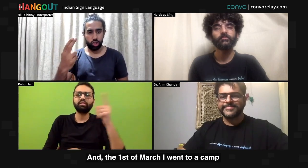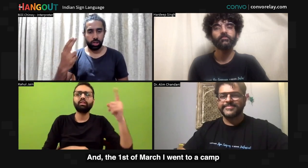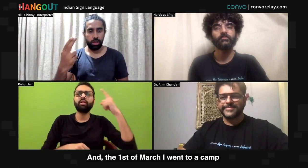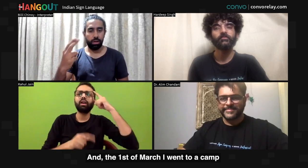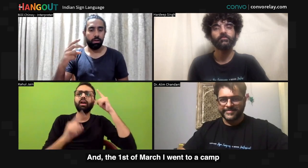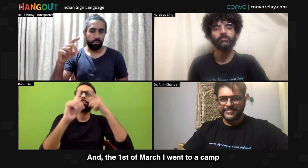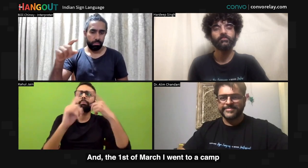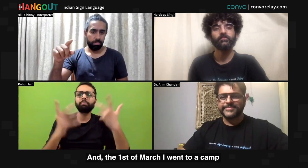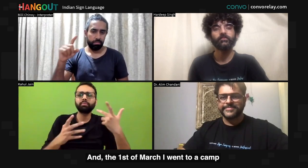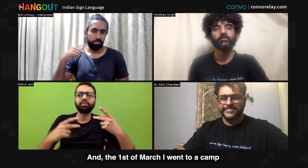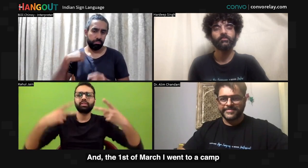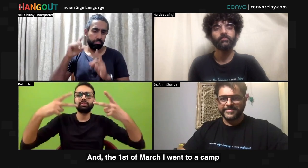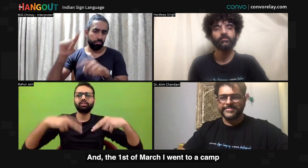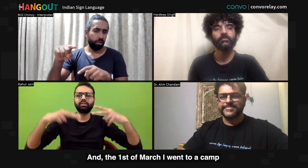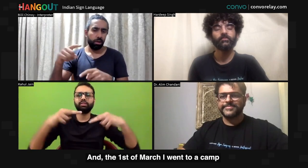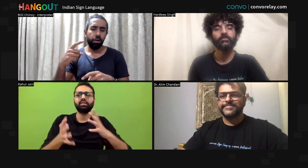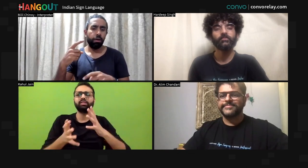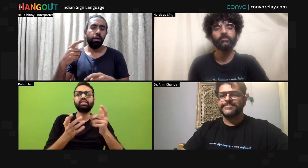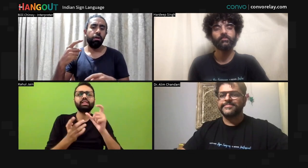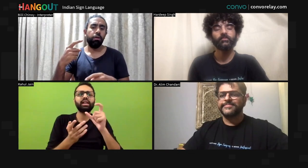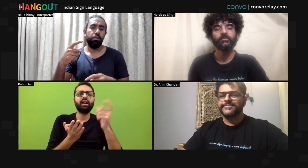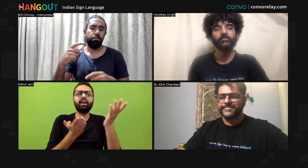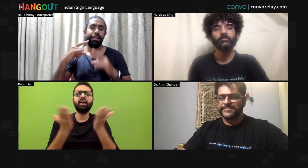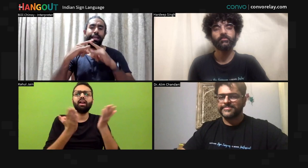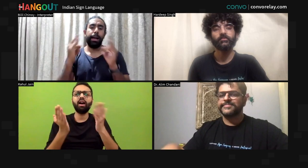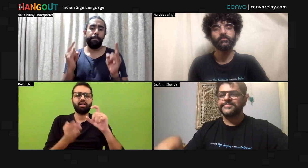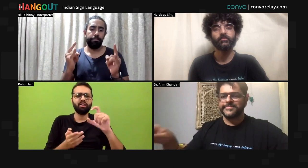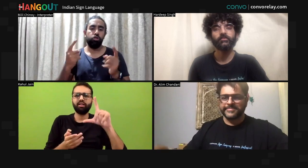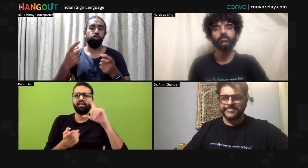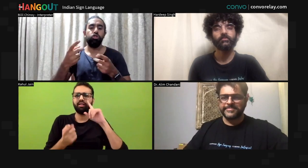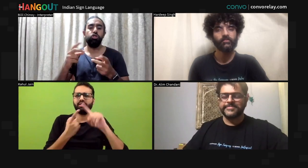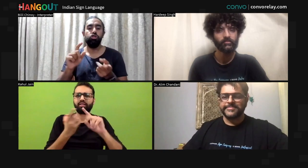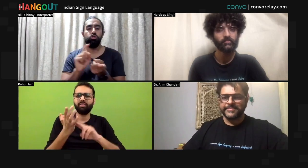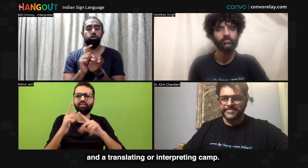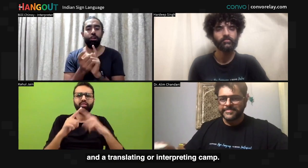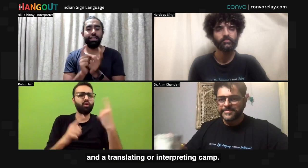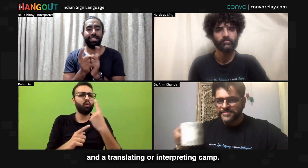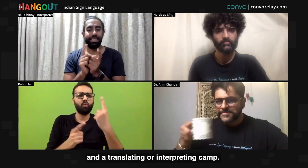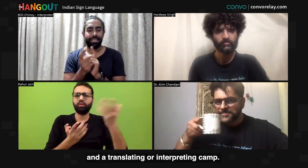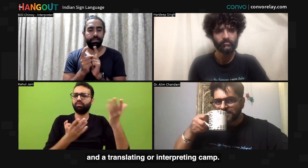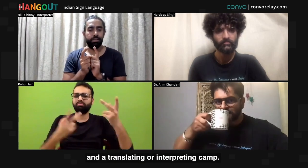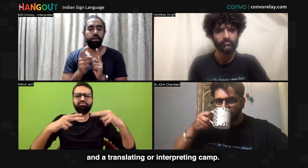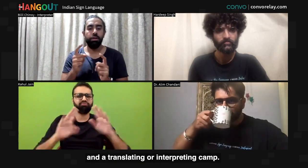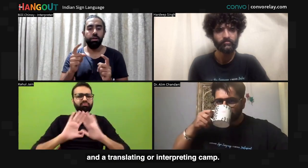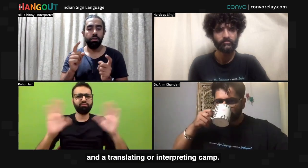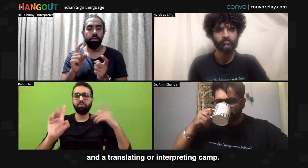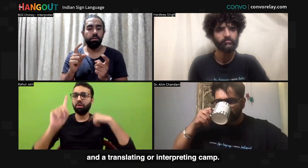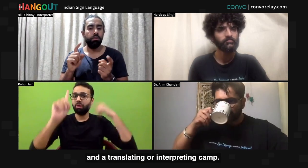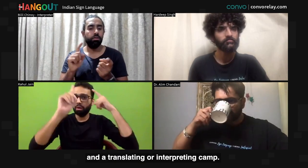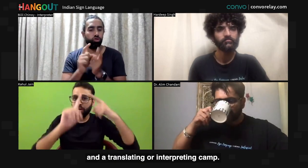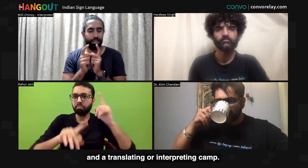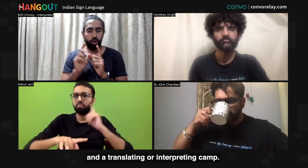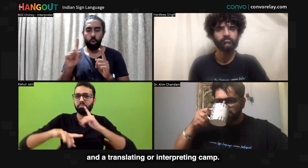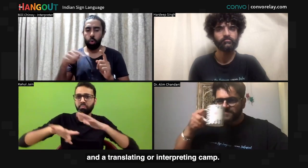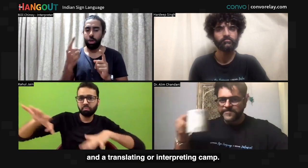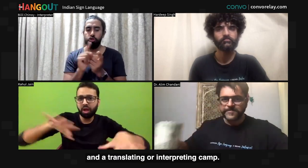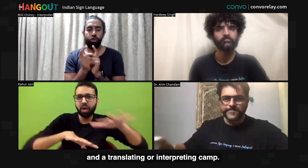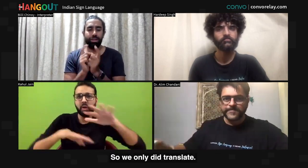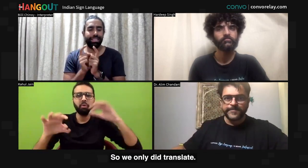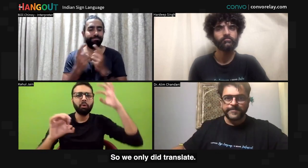on the 1st of March, I went, went to a camp and, um, a translating, translating or interpreting camp. So, we only